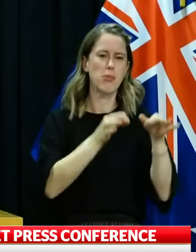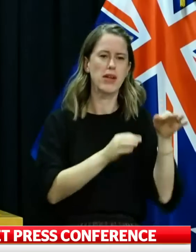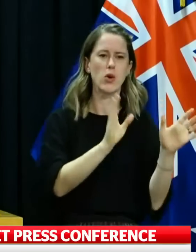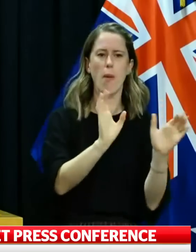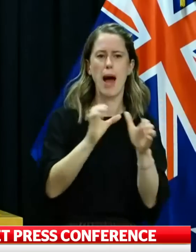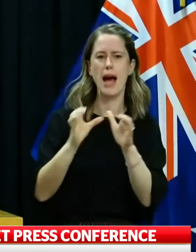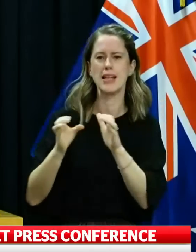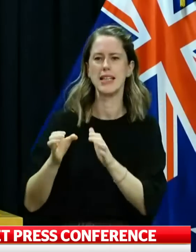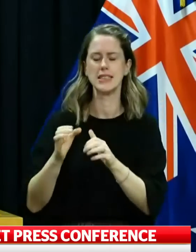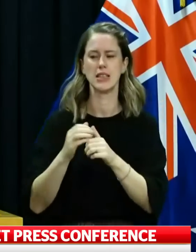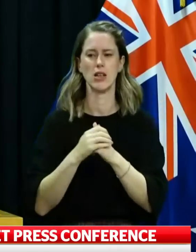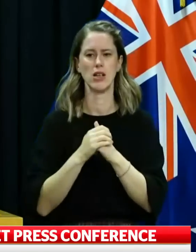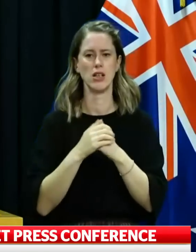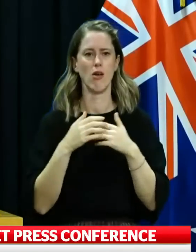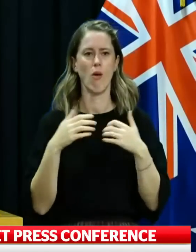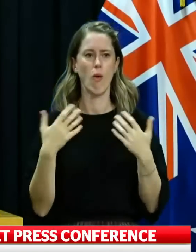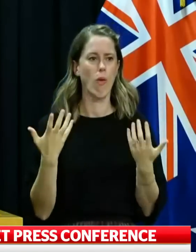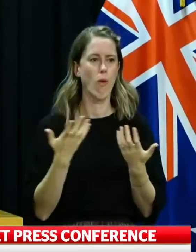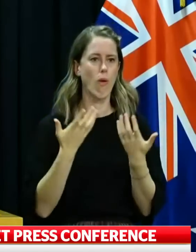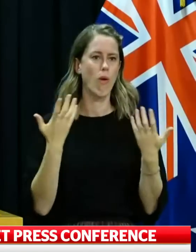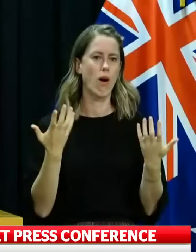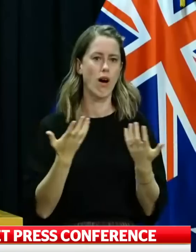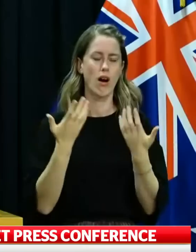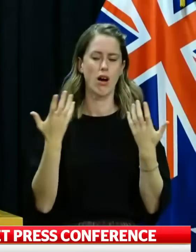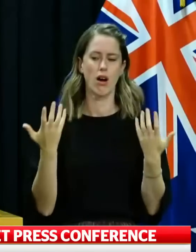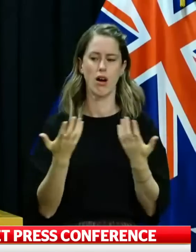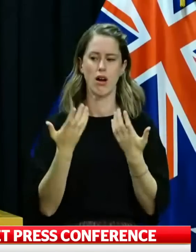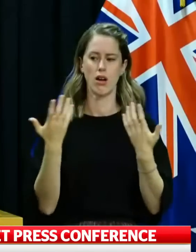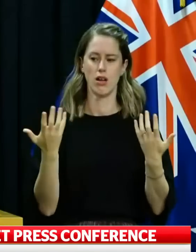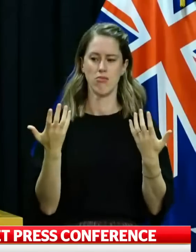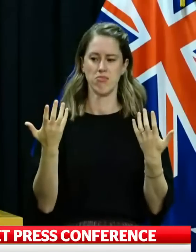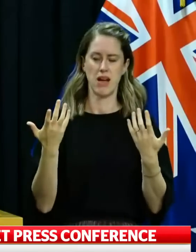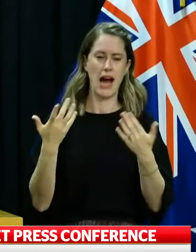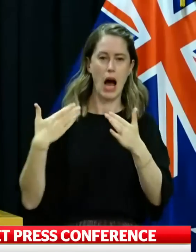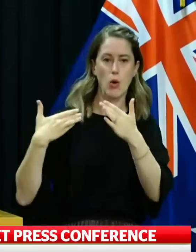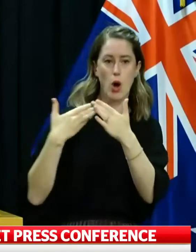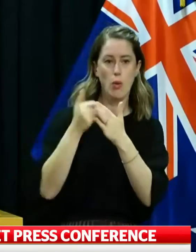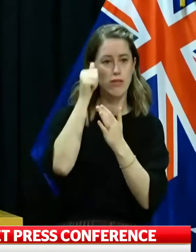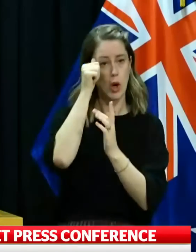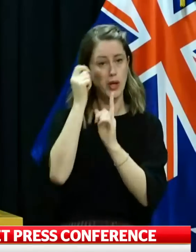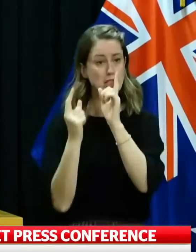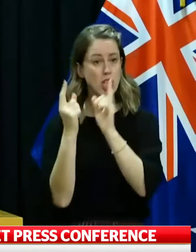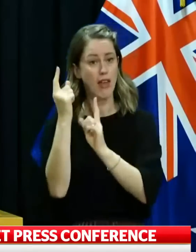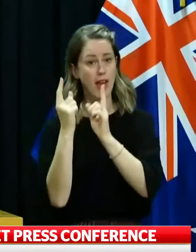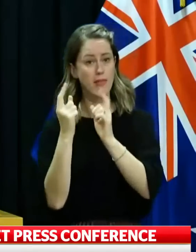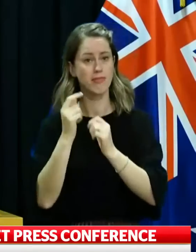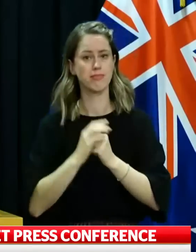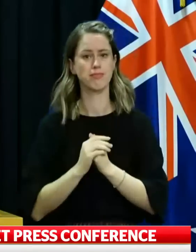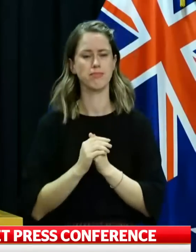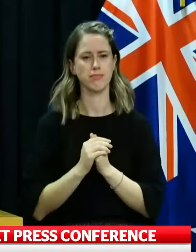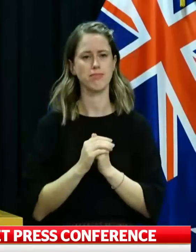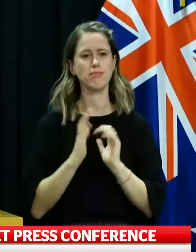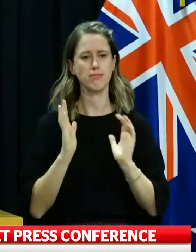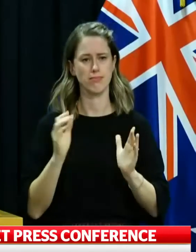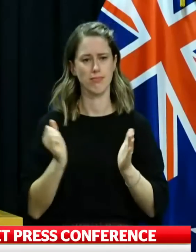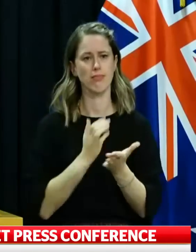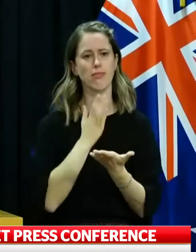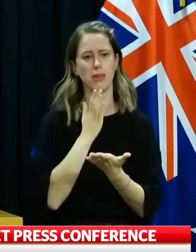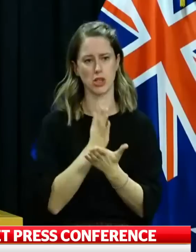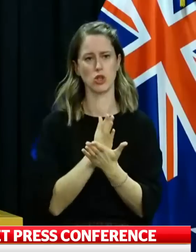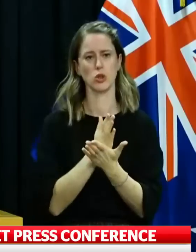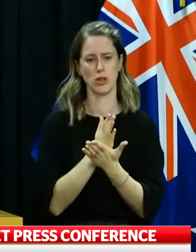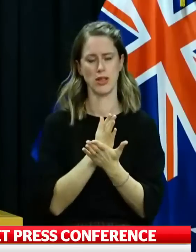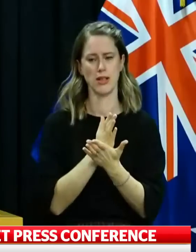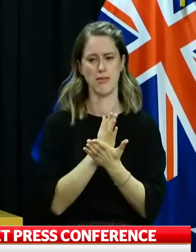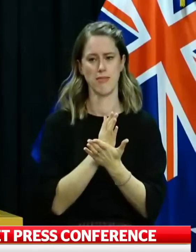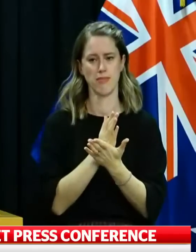reaches beyond how long, of course, either side has known one another. We've got to make sure that, particularly when